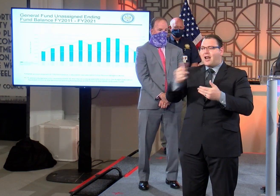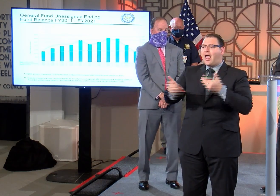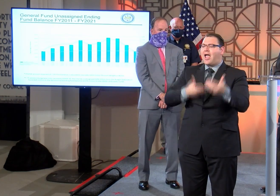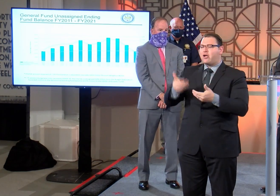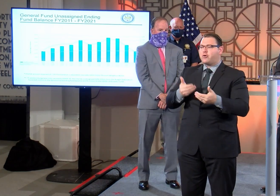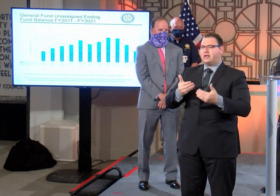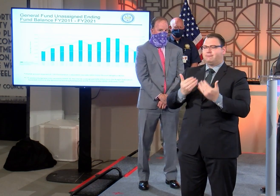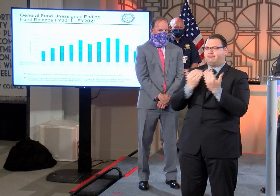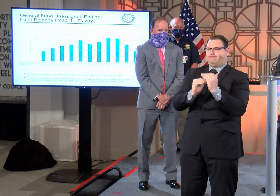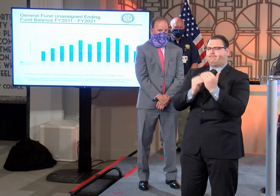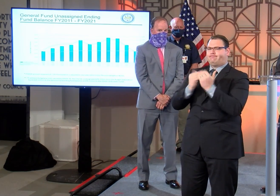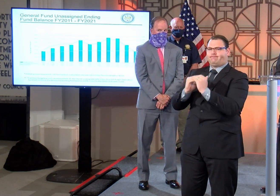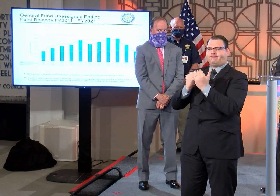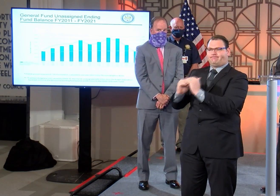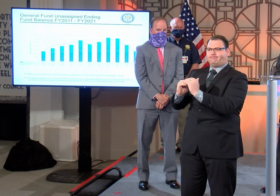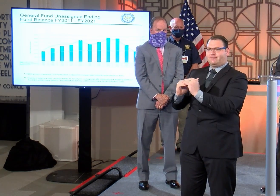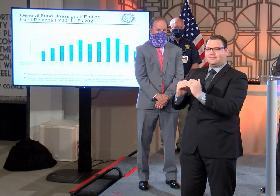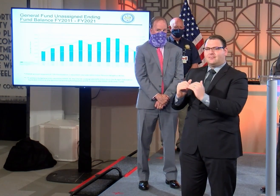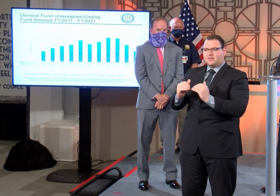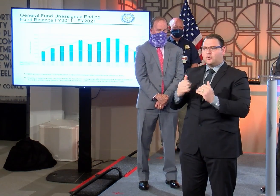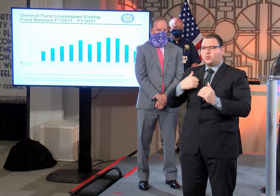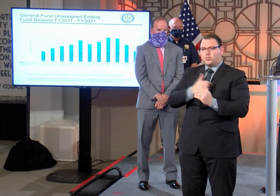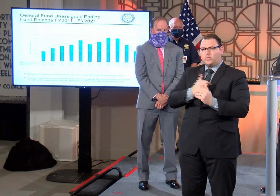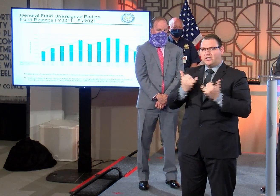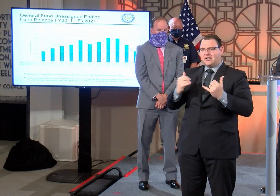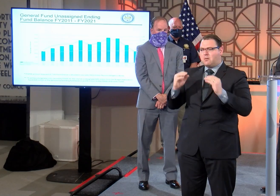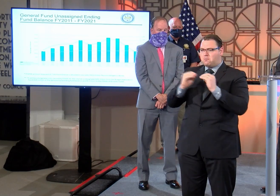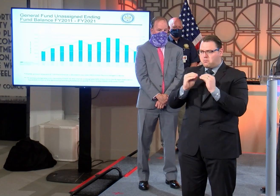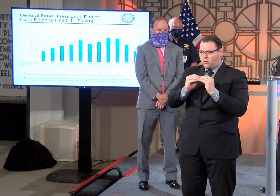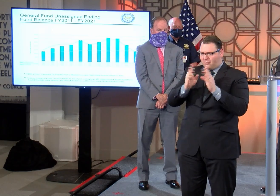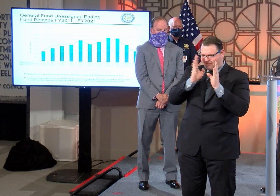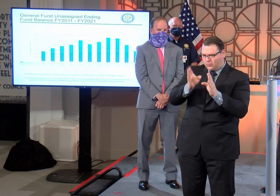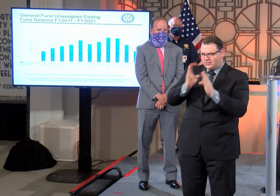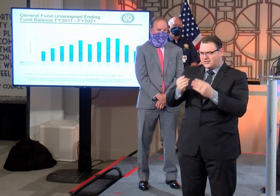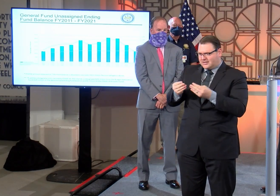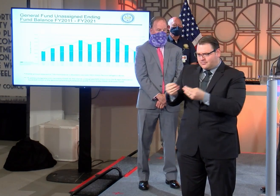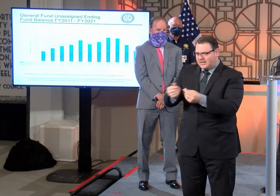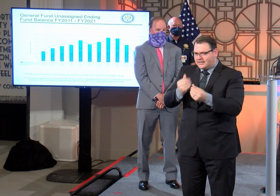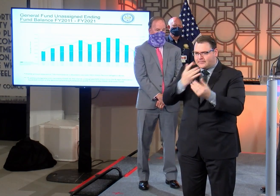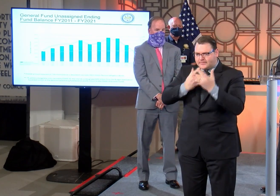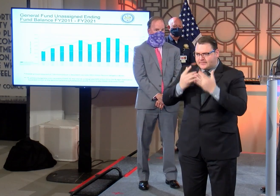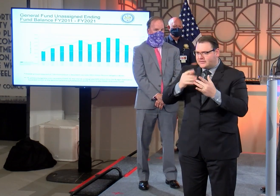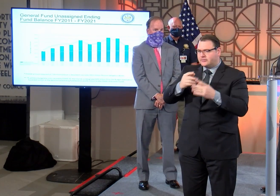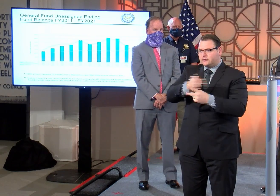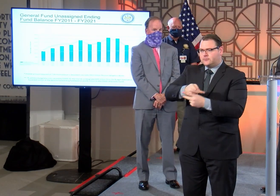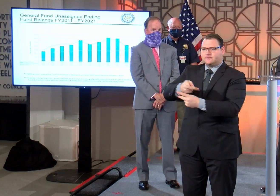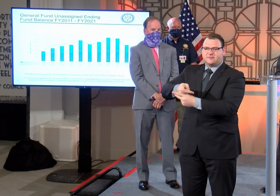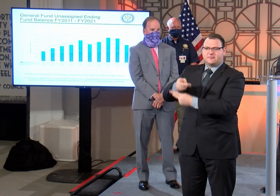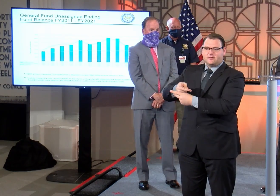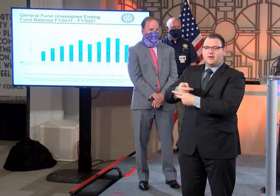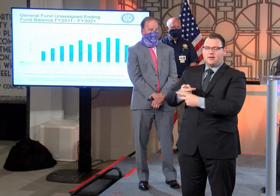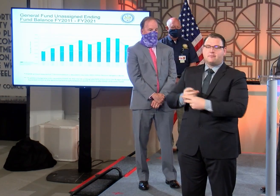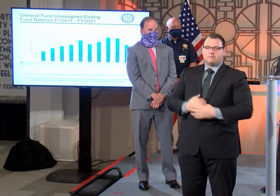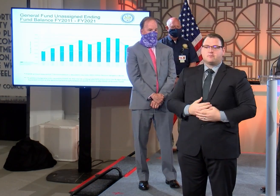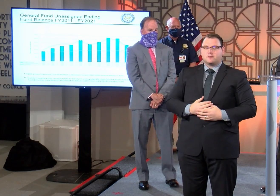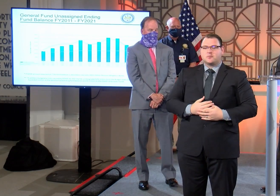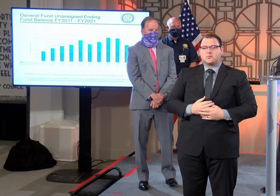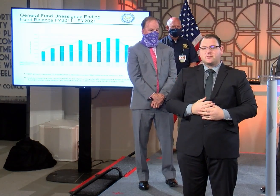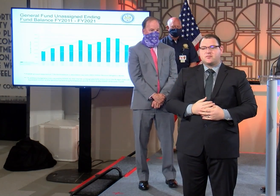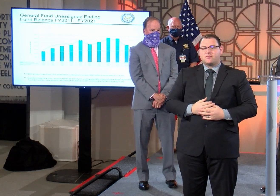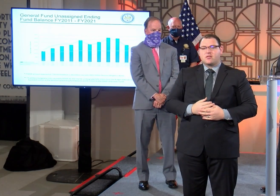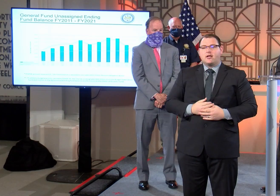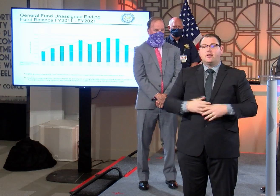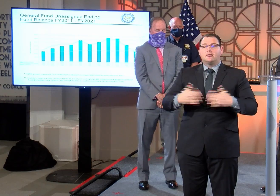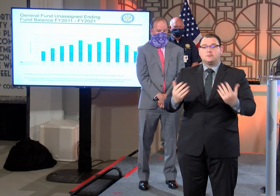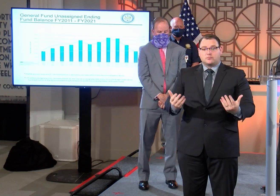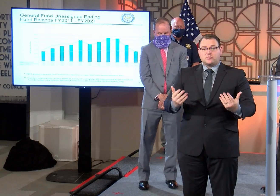up the fund balance each year. To address this budgetary crisis caused by COVID-19, the